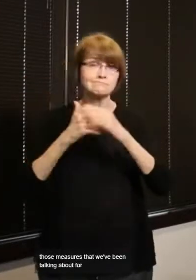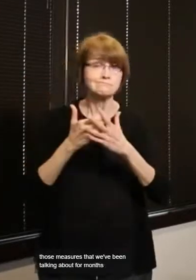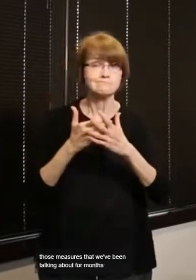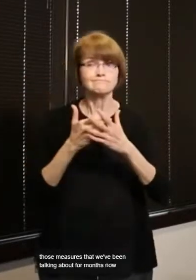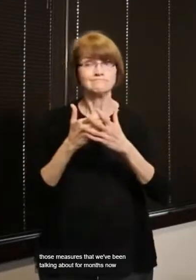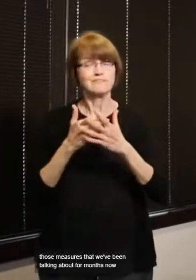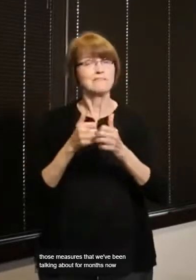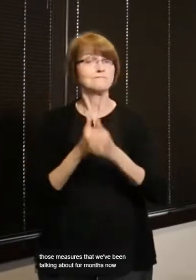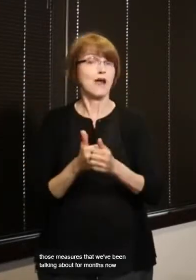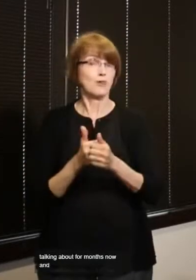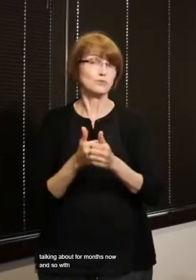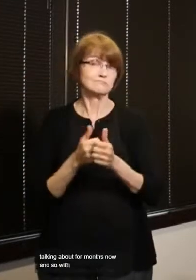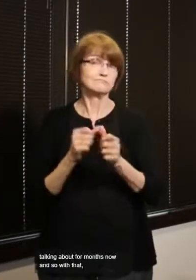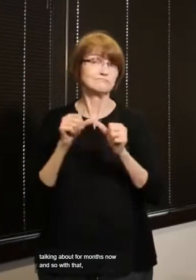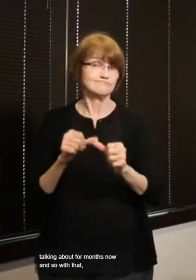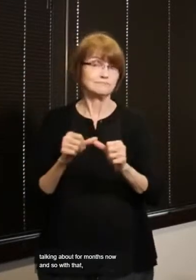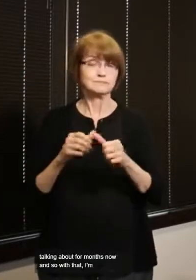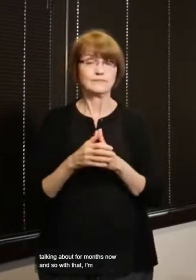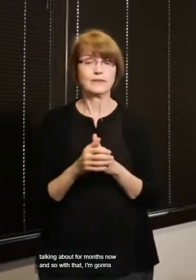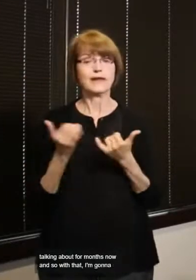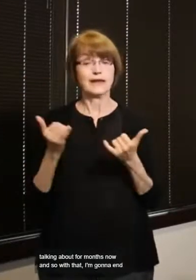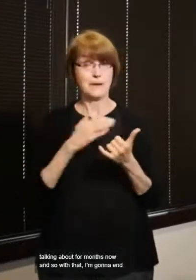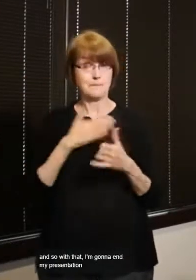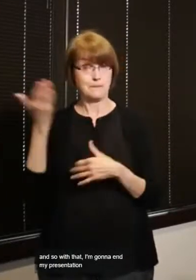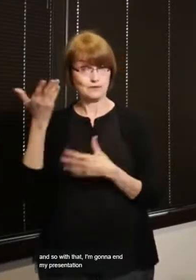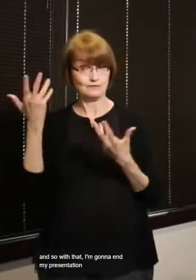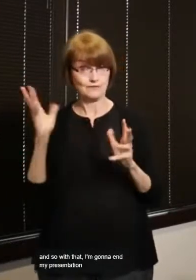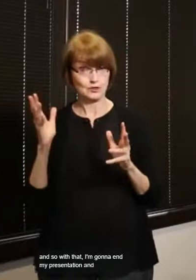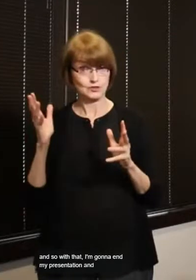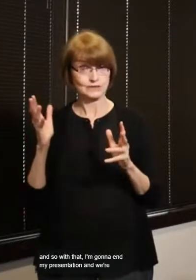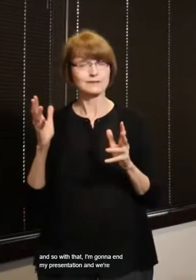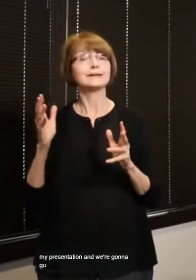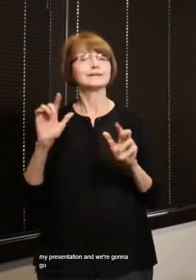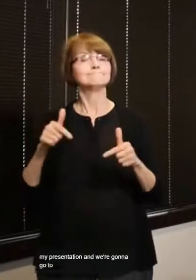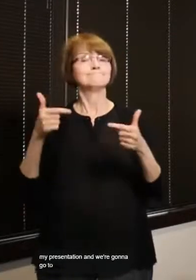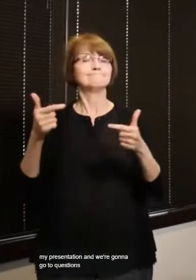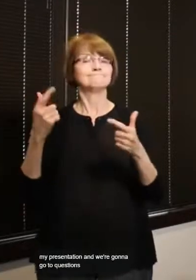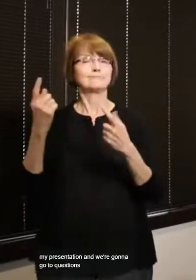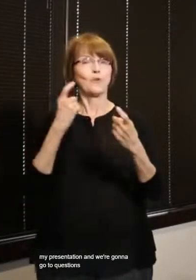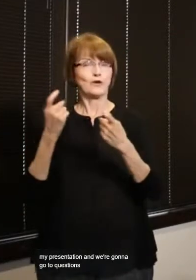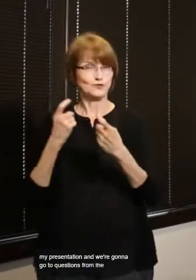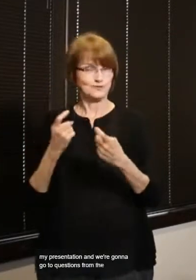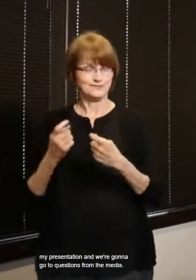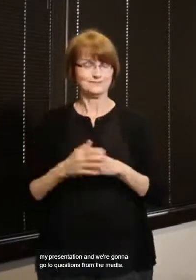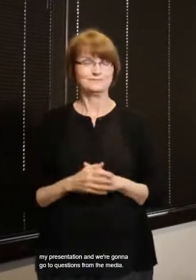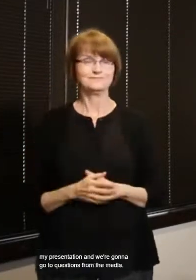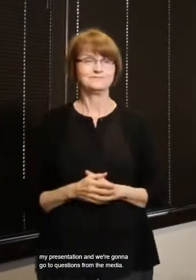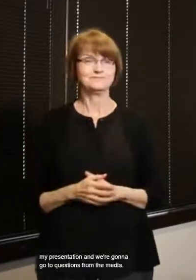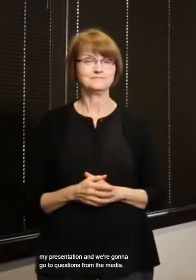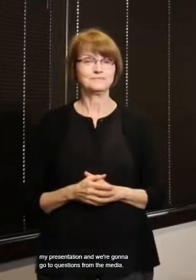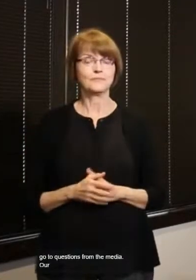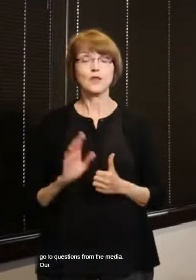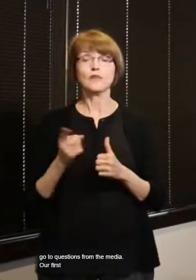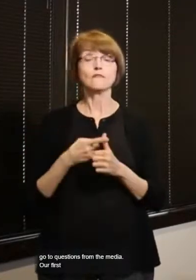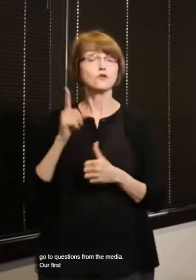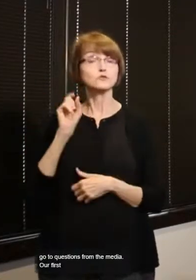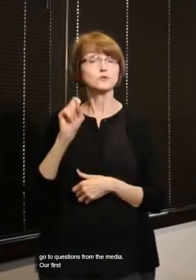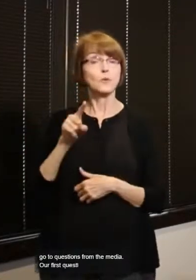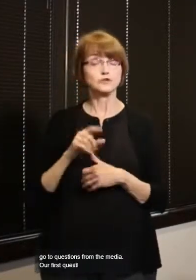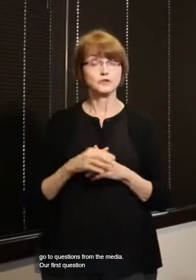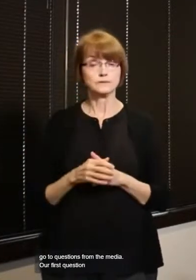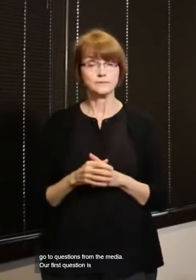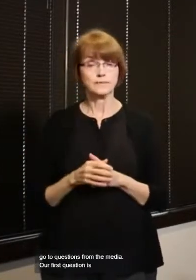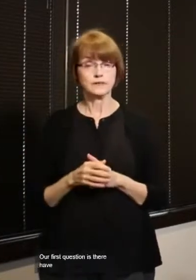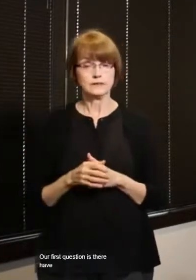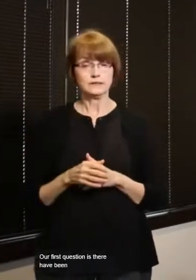now. And so with that, I'm going to end my presentation, and we're going to go to questions from the media. Our first question is,